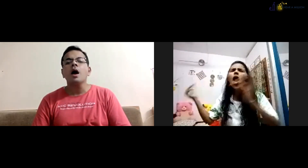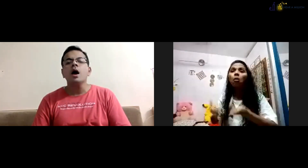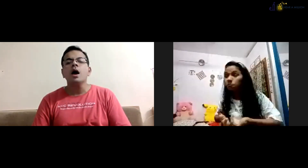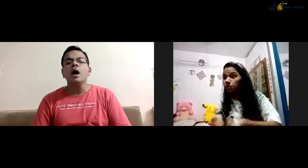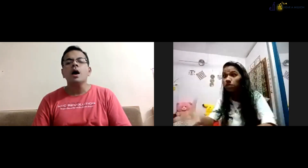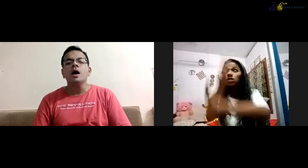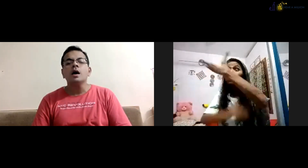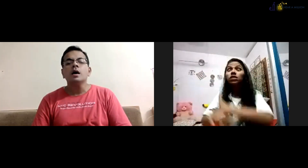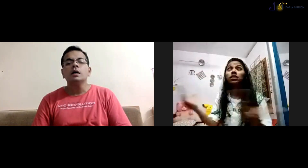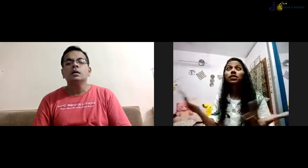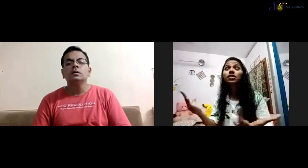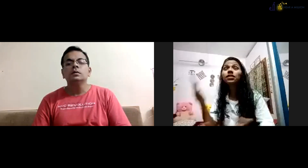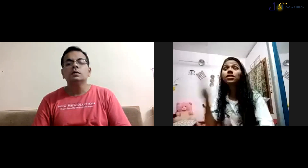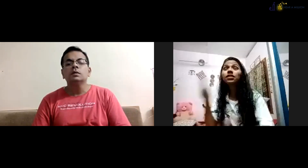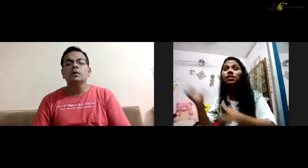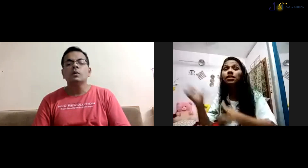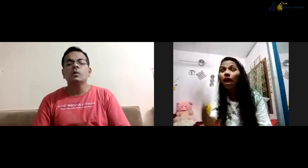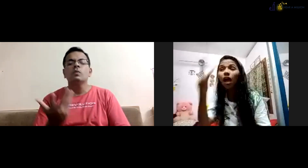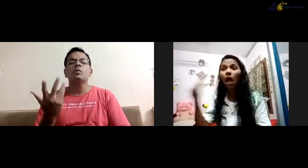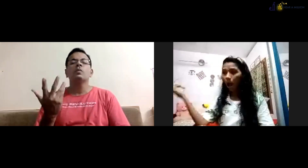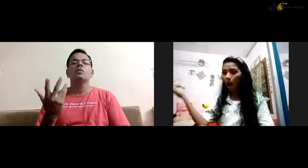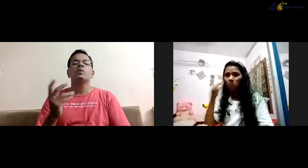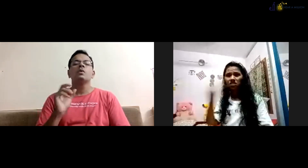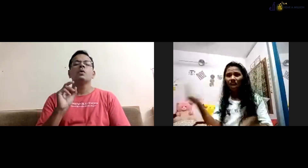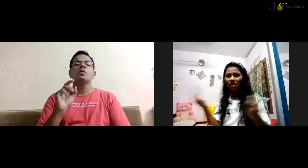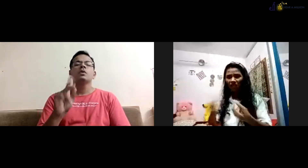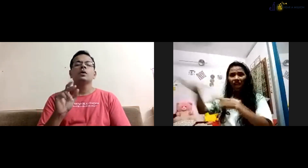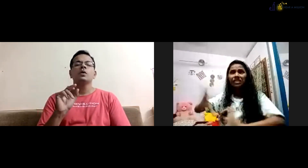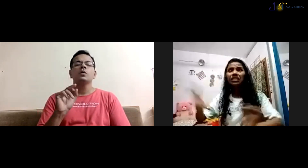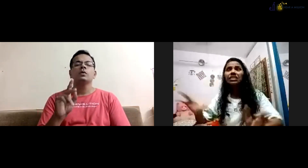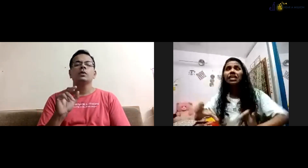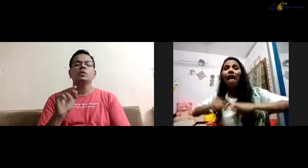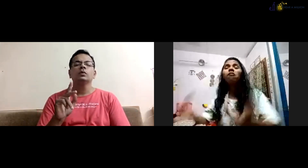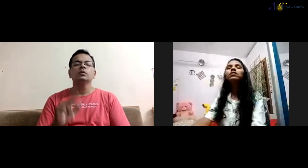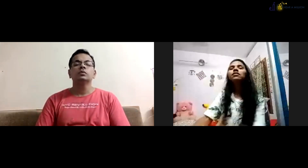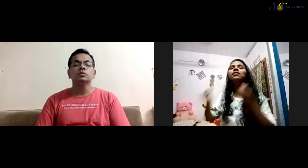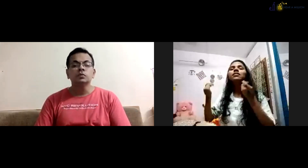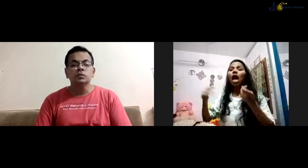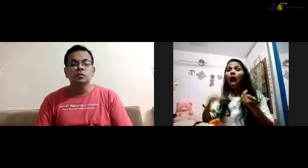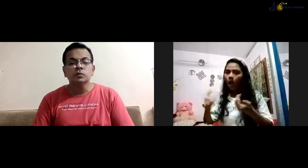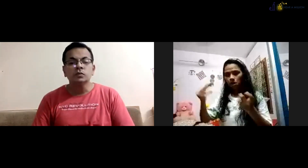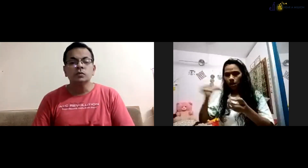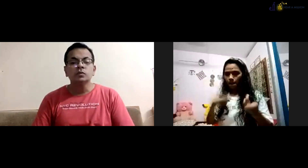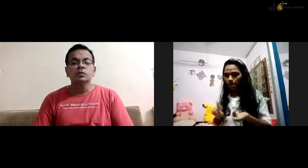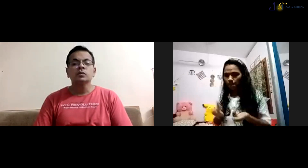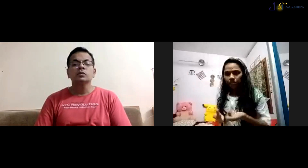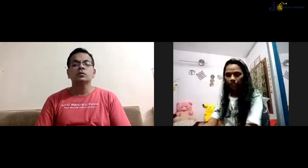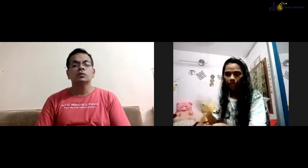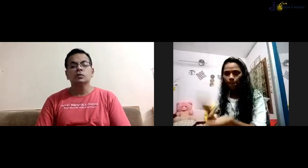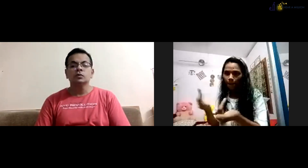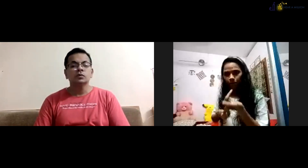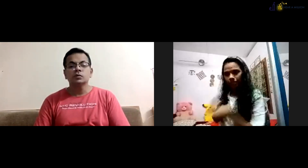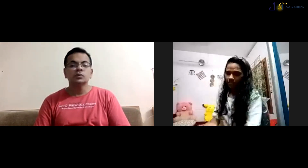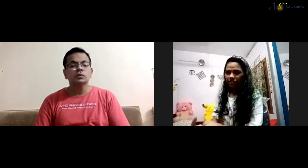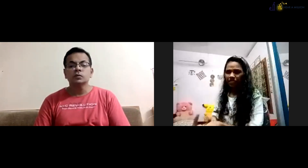a fight along with her relative, and then she delivered a baby, and people were saying that was the